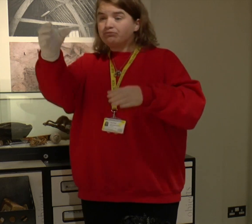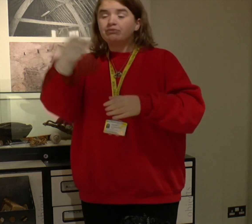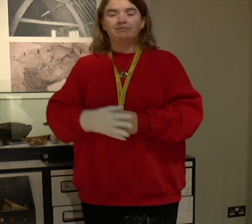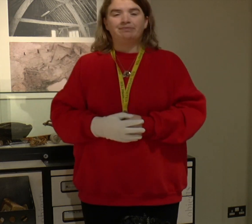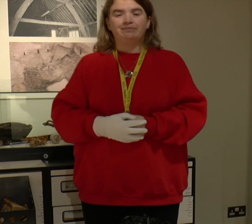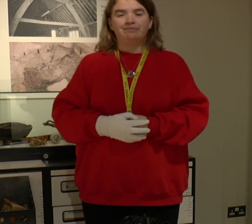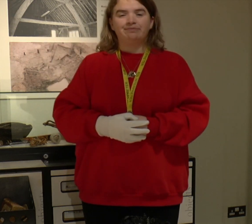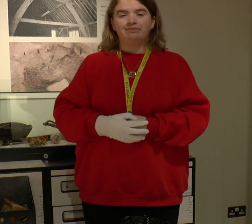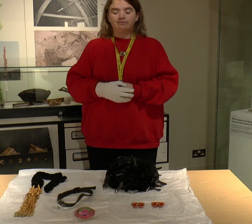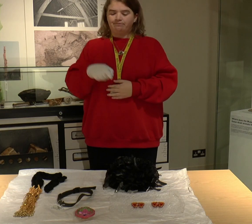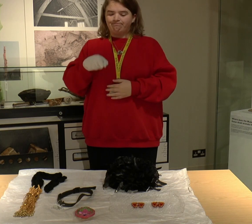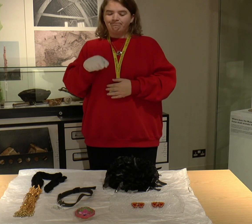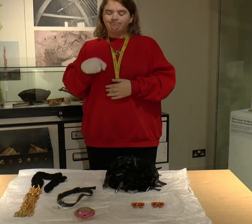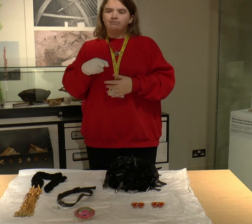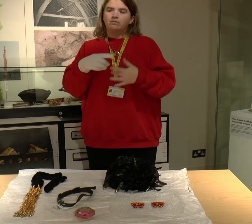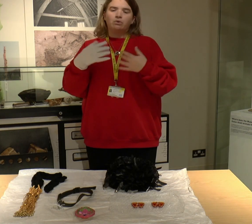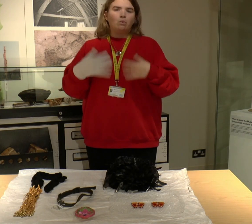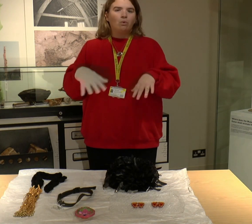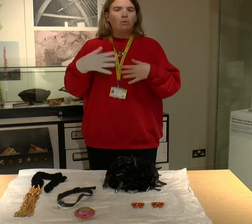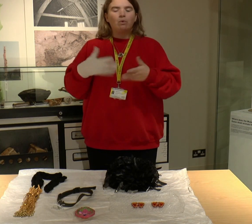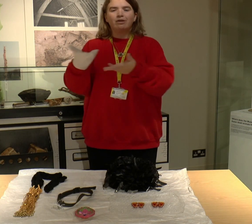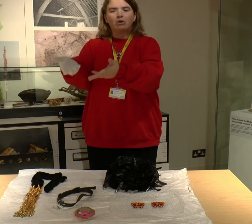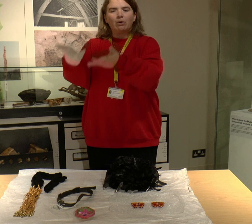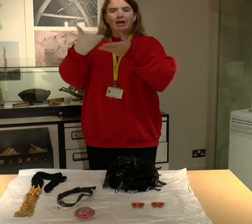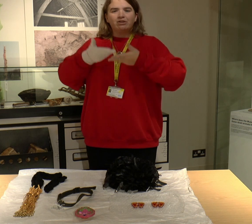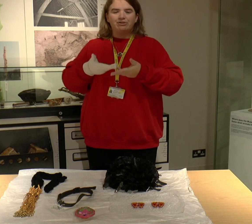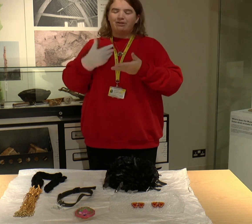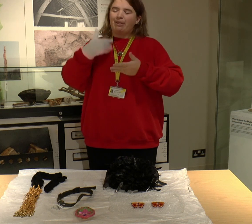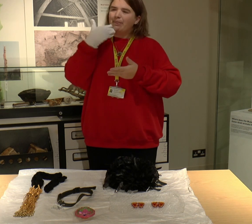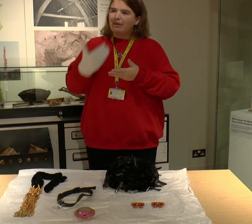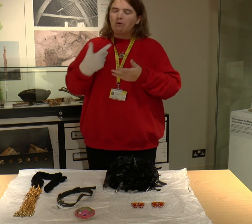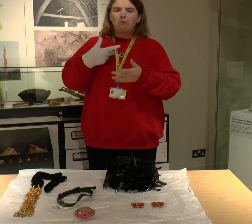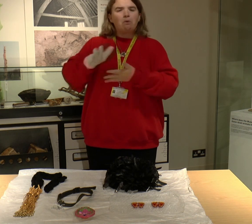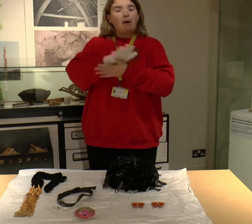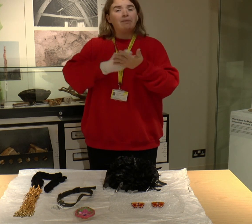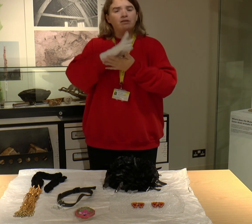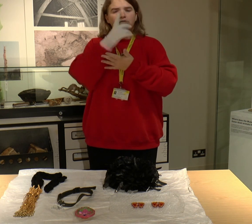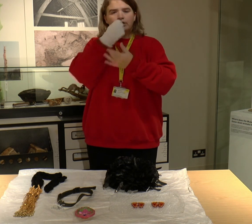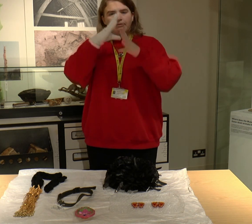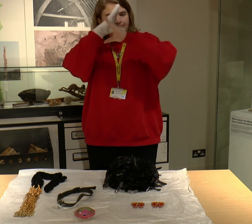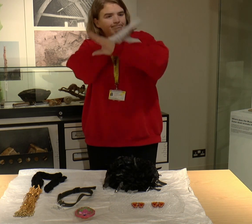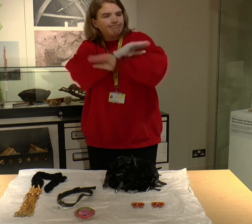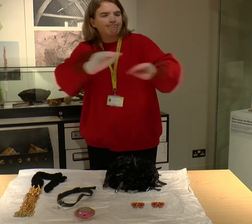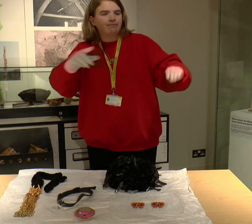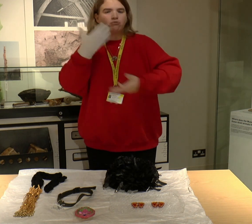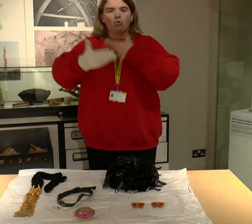the house. It was amazing that we were donated this, and it means we can let the people of Aylesbury and